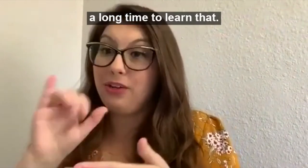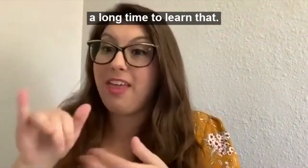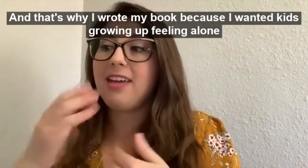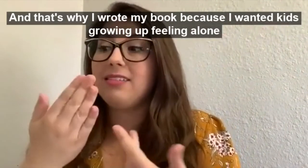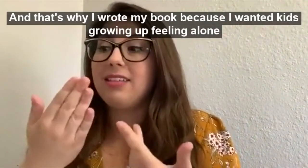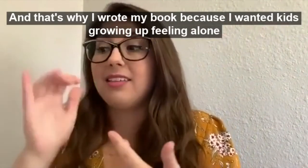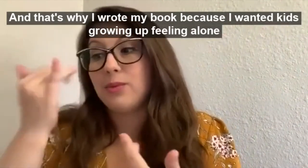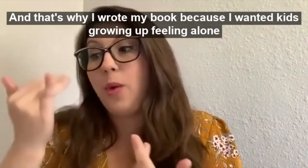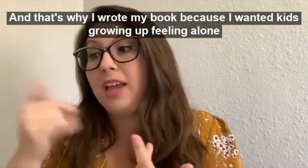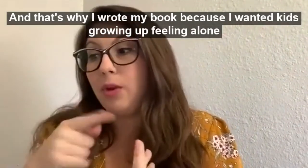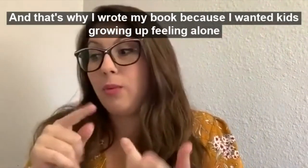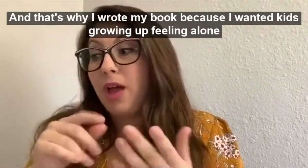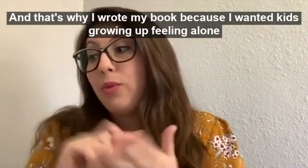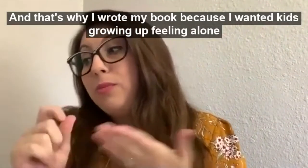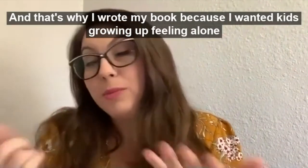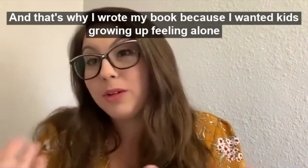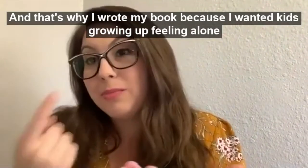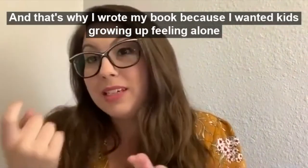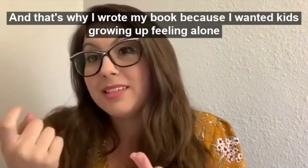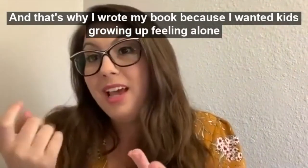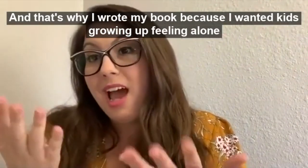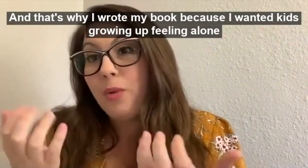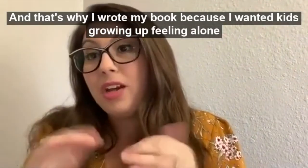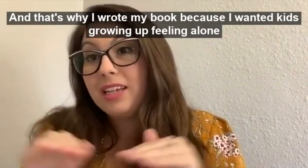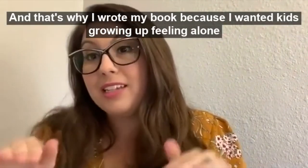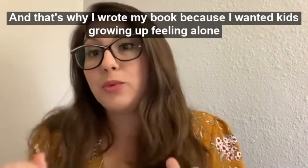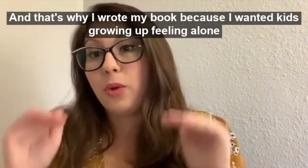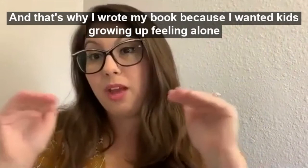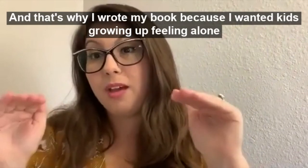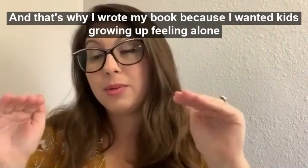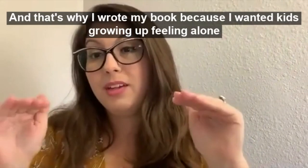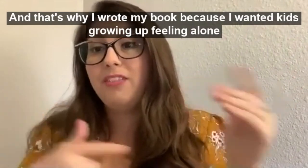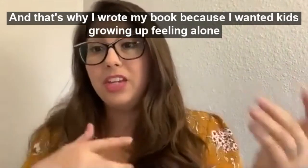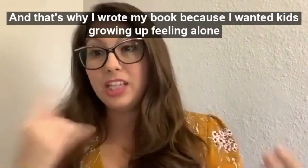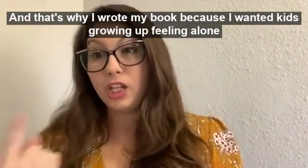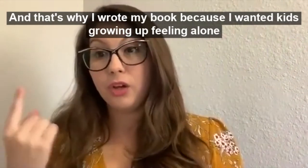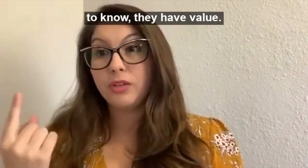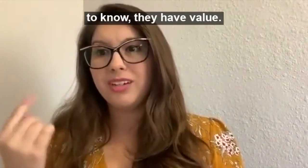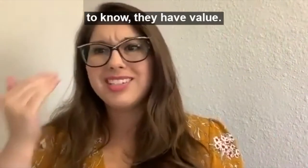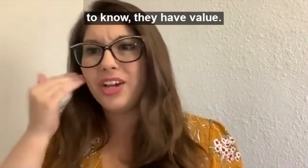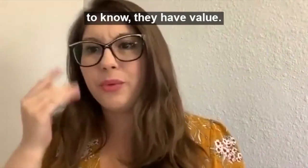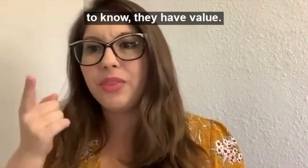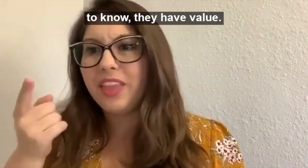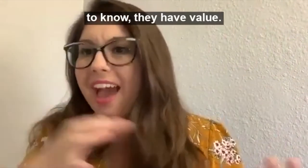that. And that's why I wrote my book, because I wanted kids growing up feeling alone to know they have